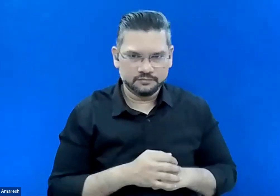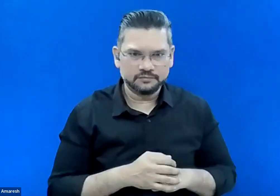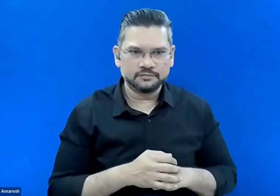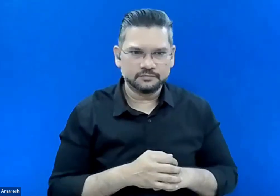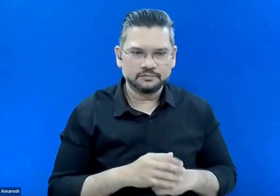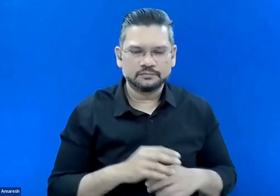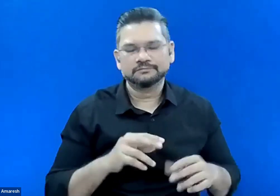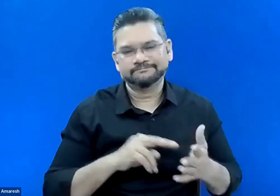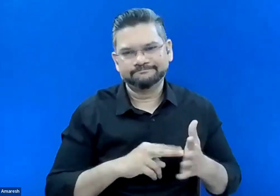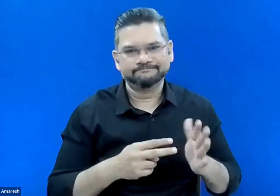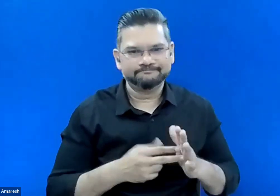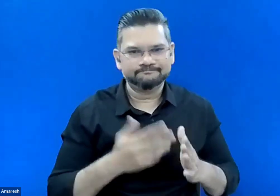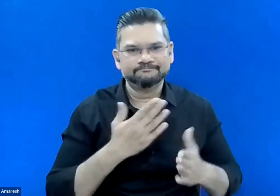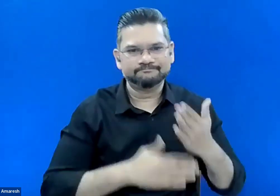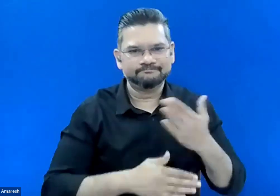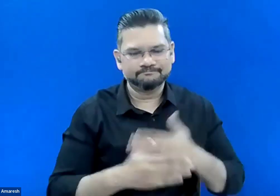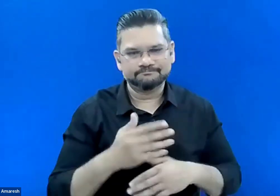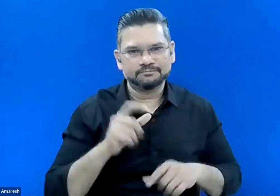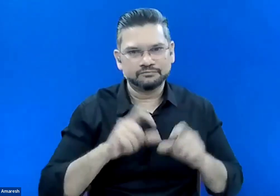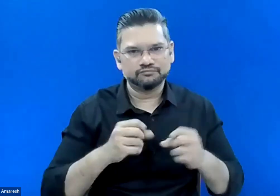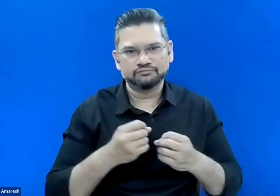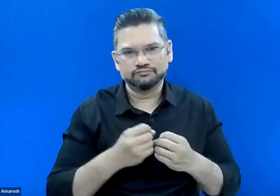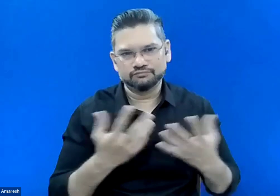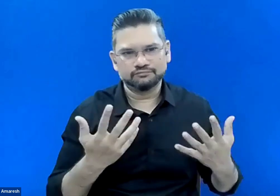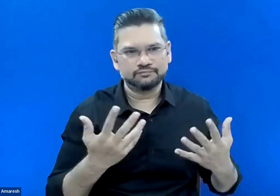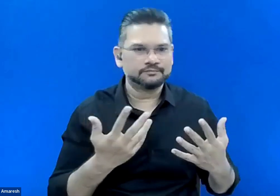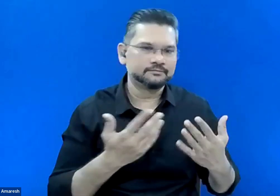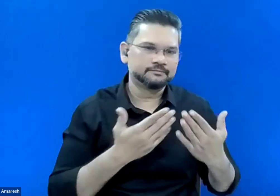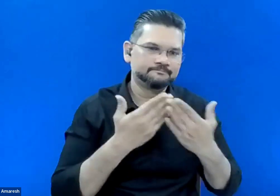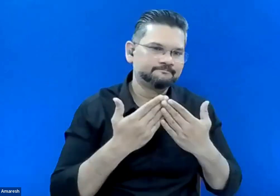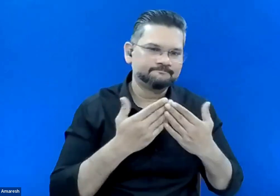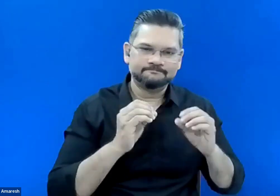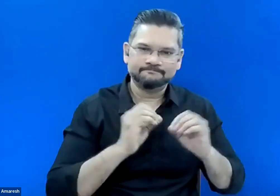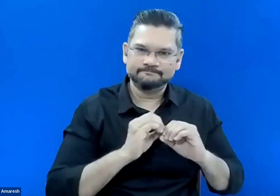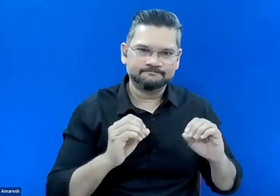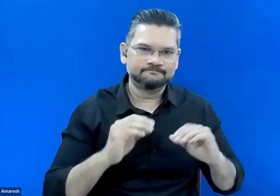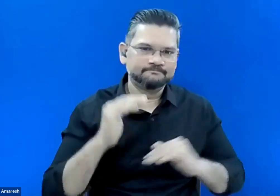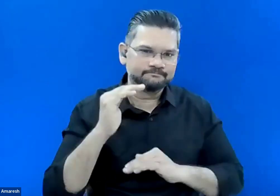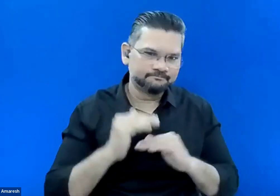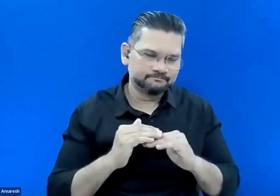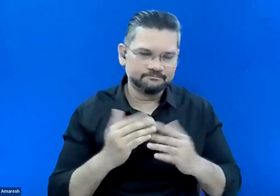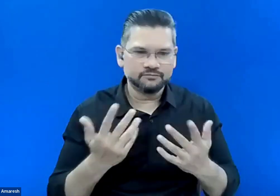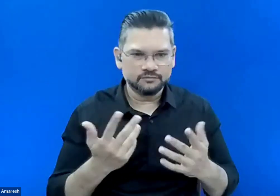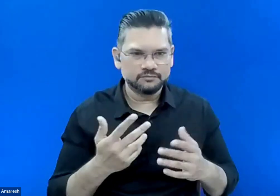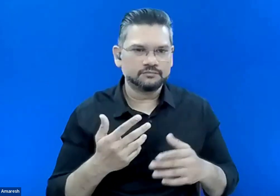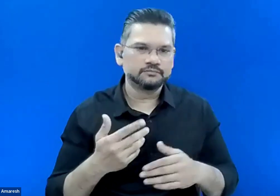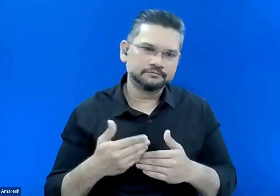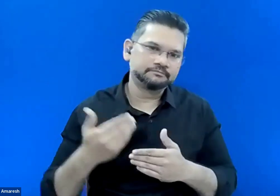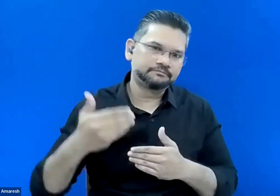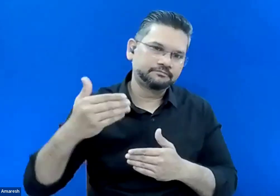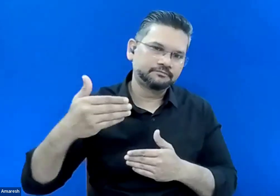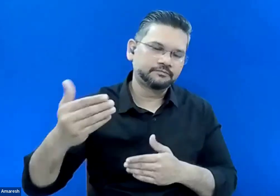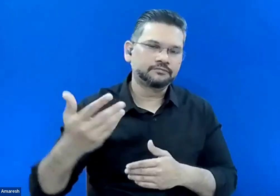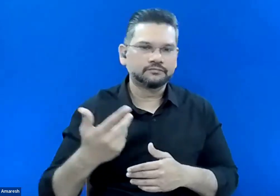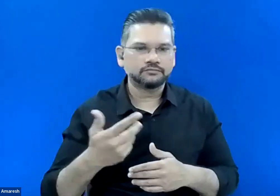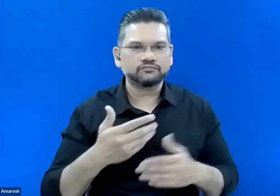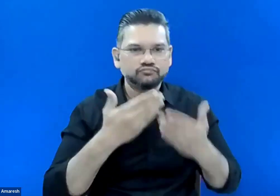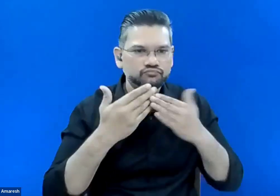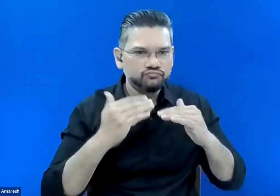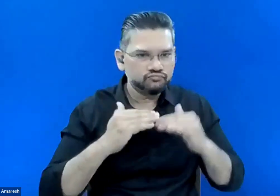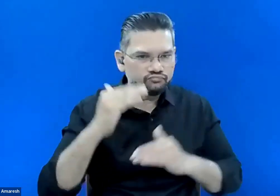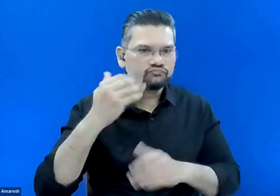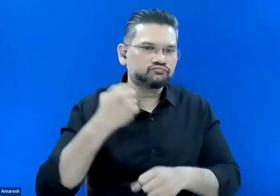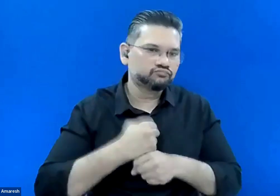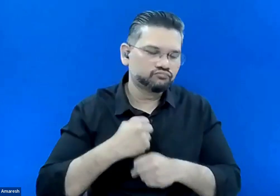with disabilities running a high risk of being illiterate, leading to restricted opportunities for further education and